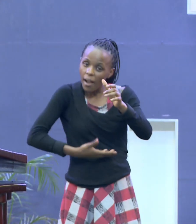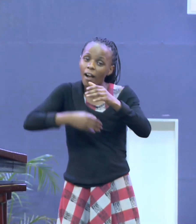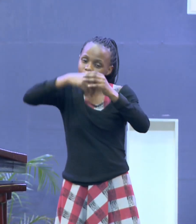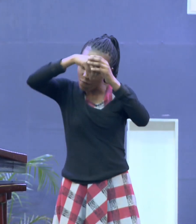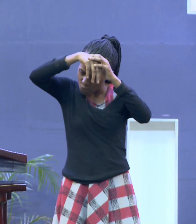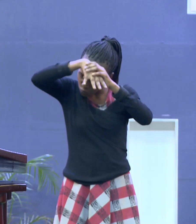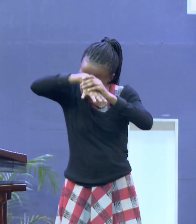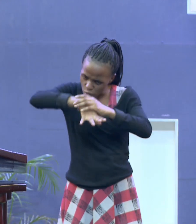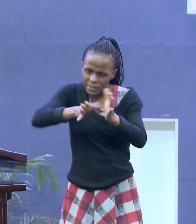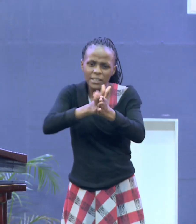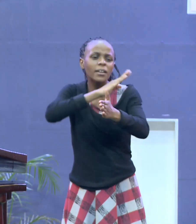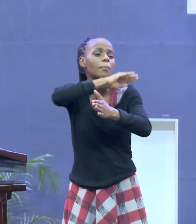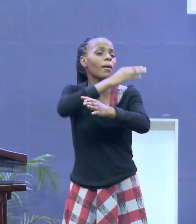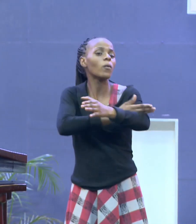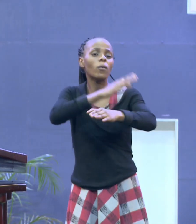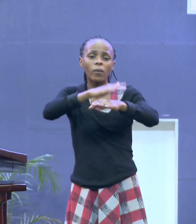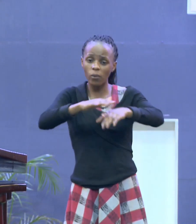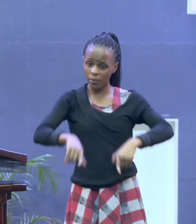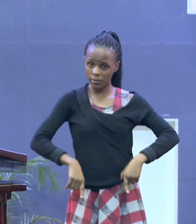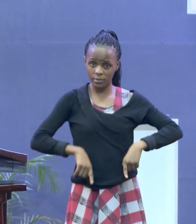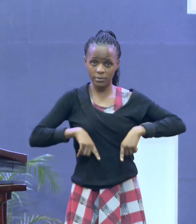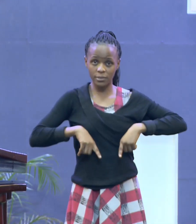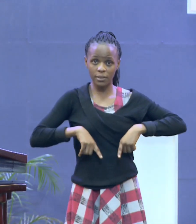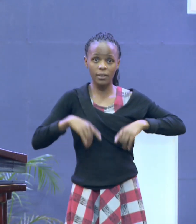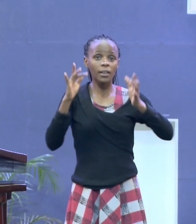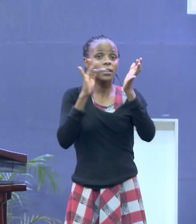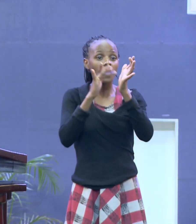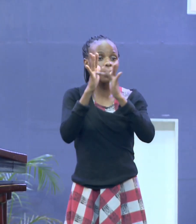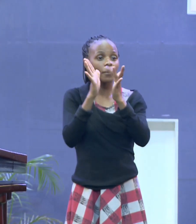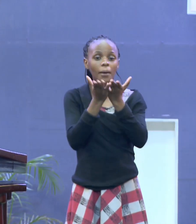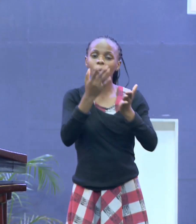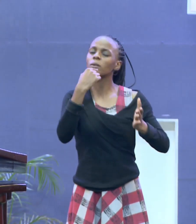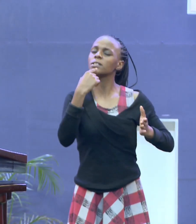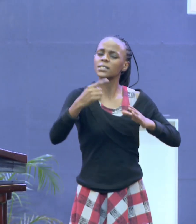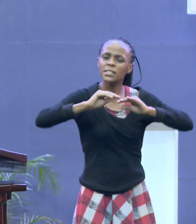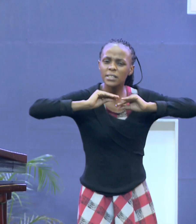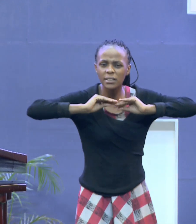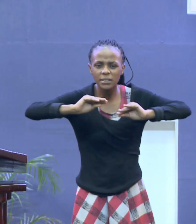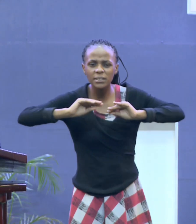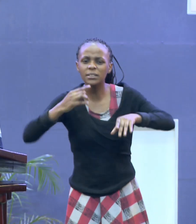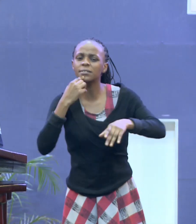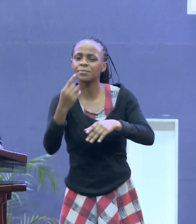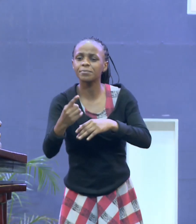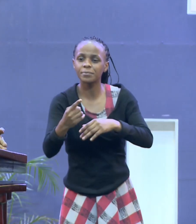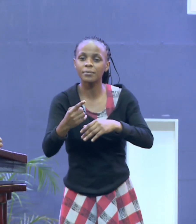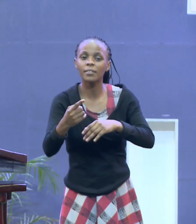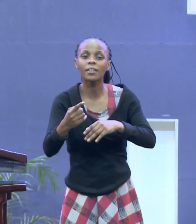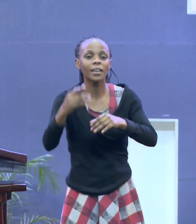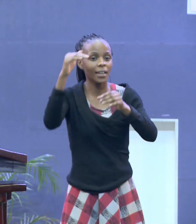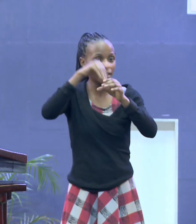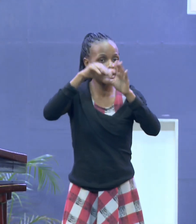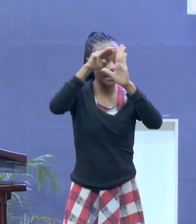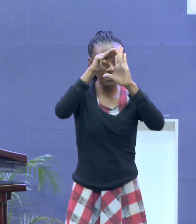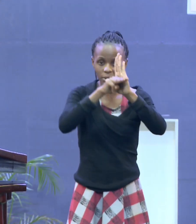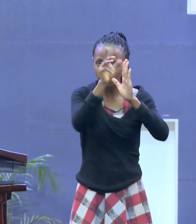with have roots and power over your life. Bible chefude somesa ngegamba. That is what the Bible has taught and said. Matayo